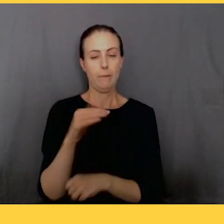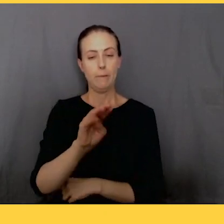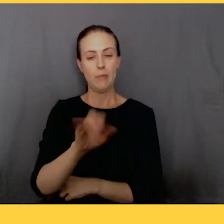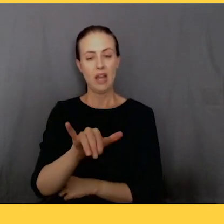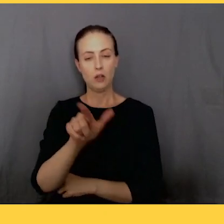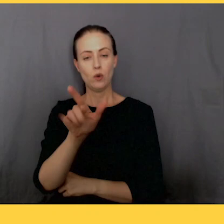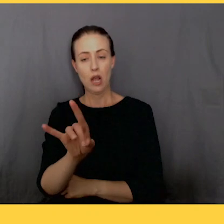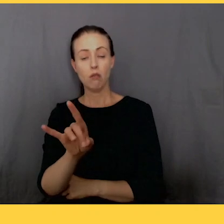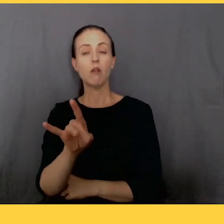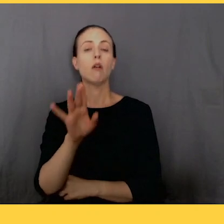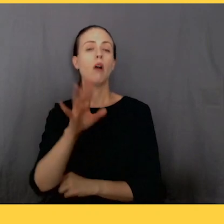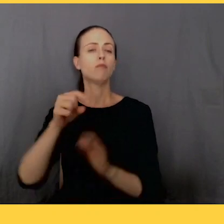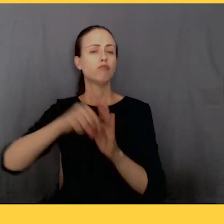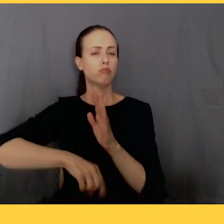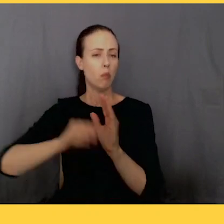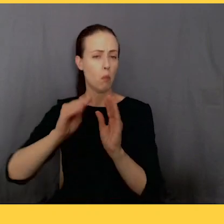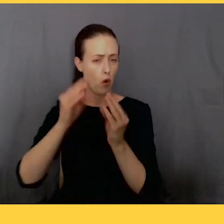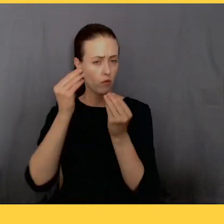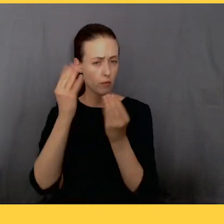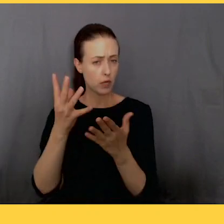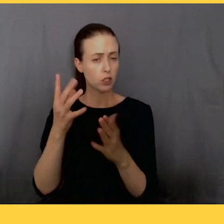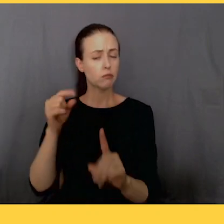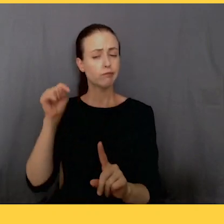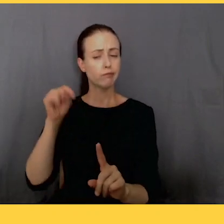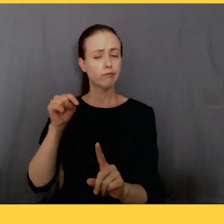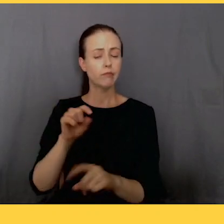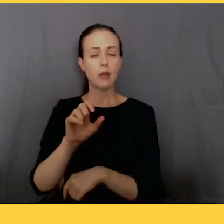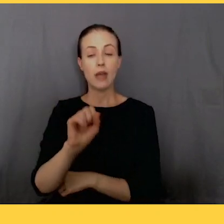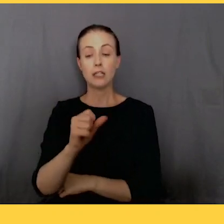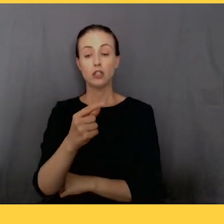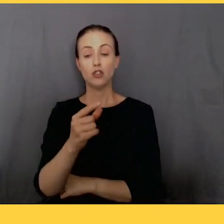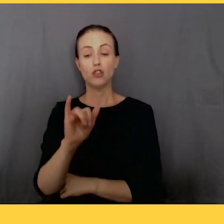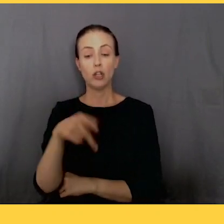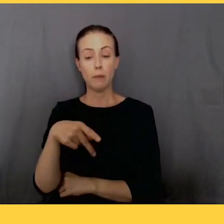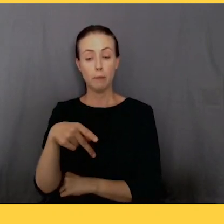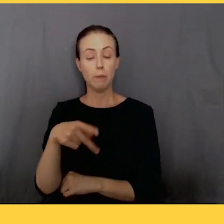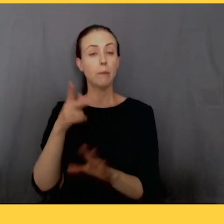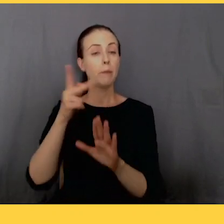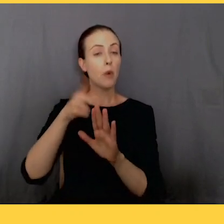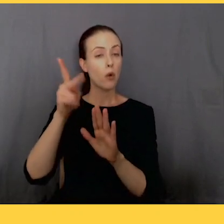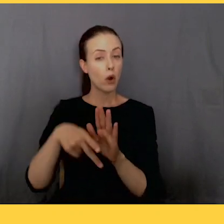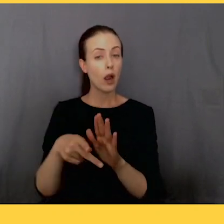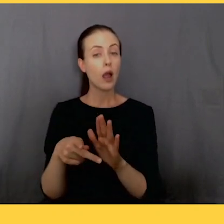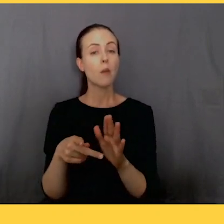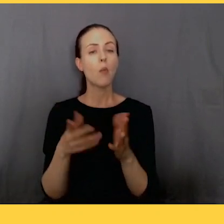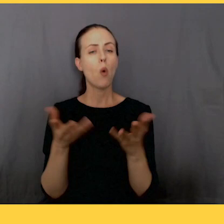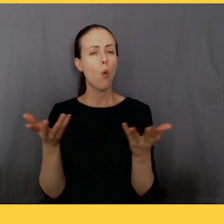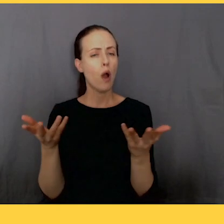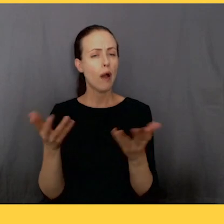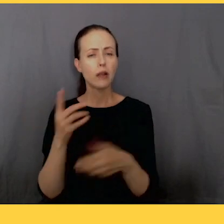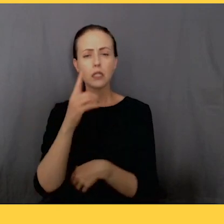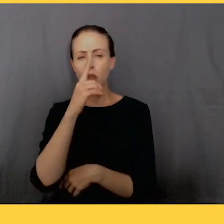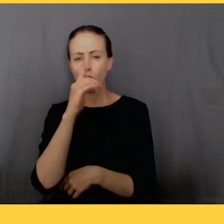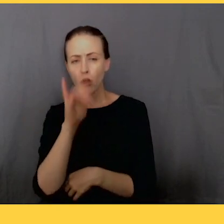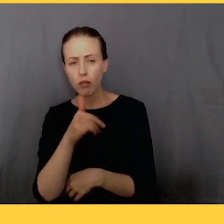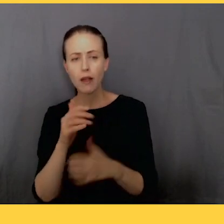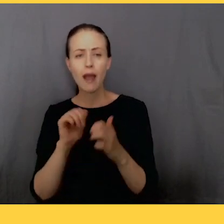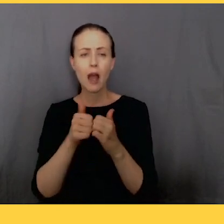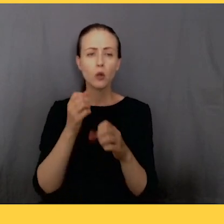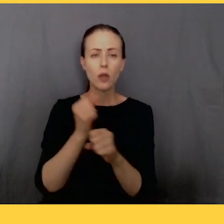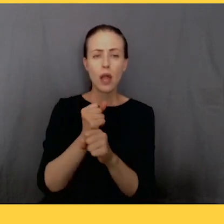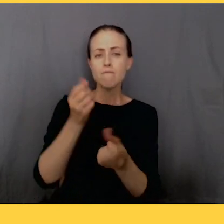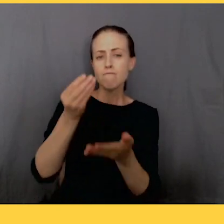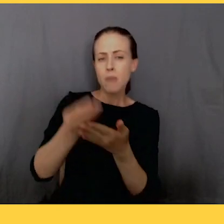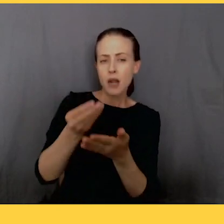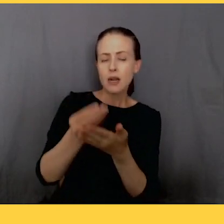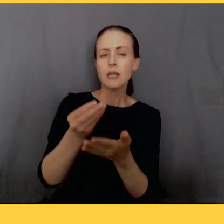shows information, provides information about the SGIP program. What is it? How do you get rebate funds for that program? The way